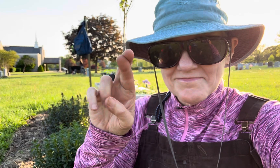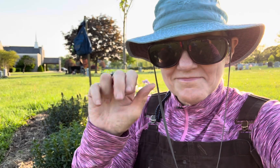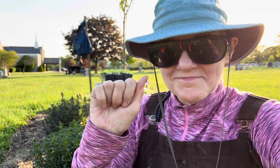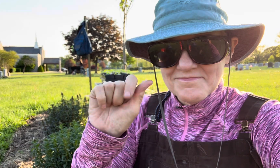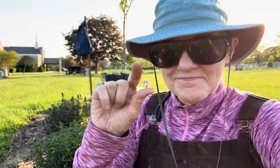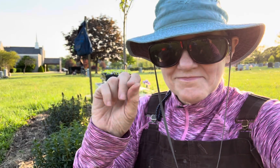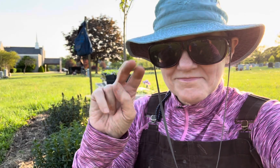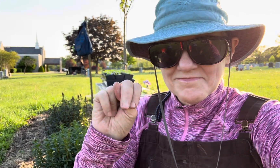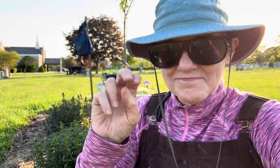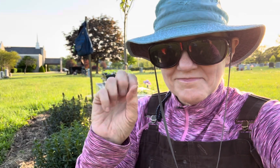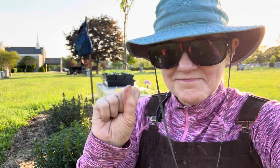well.